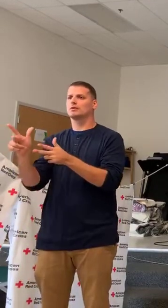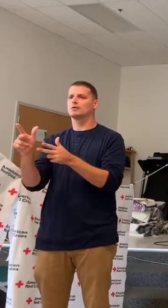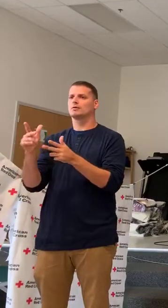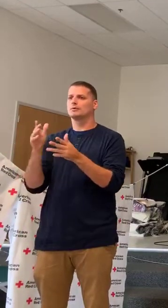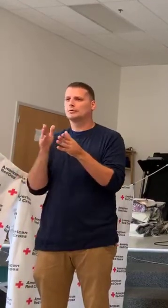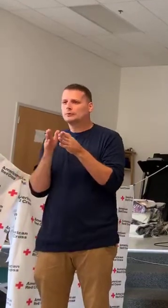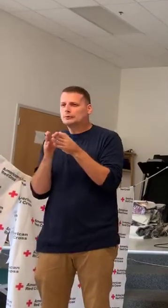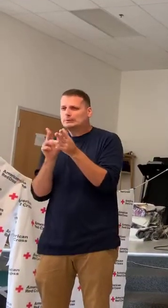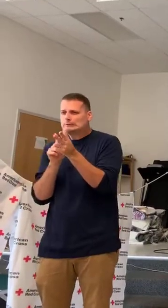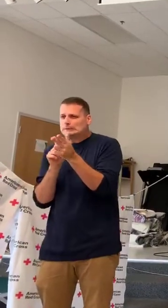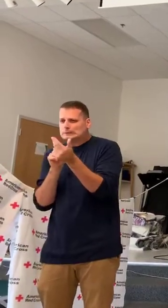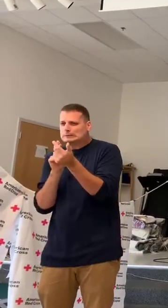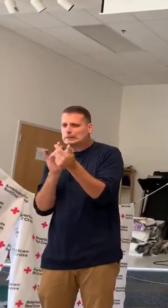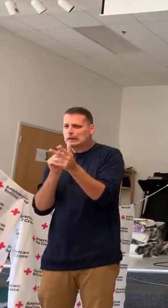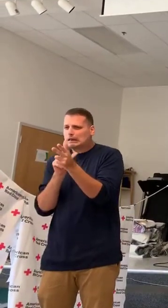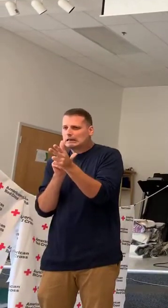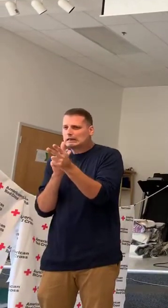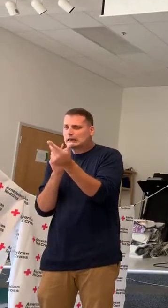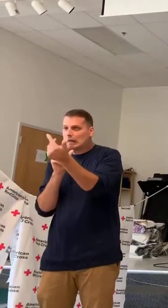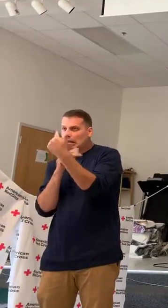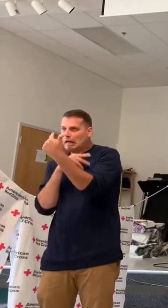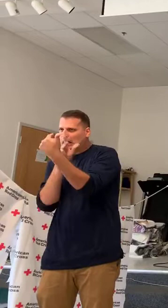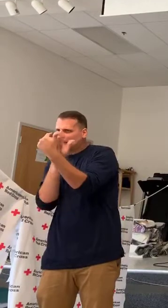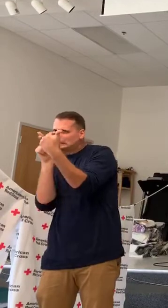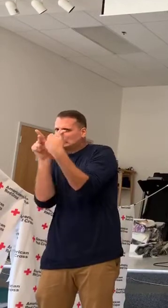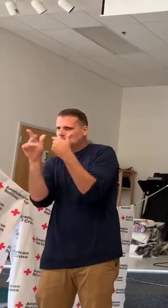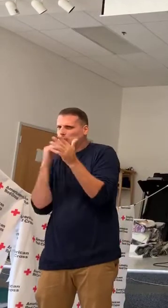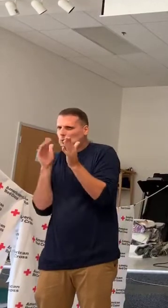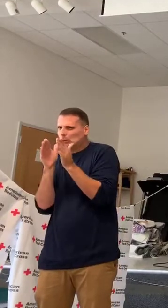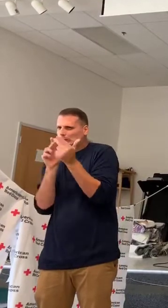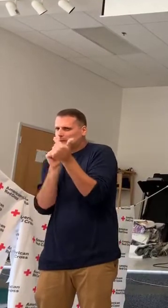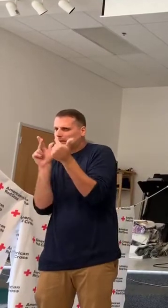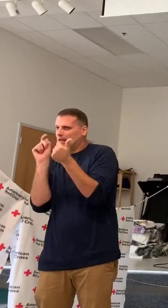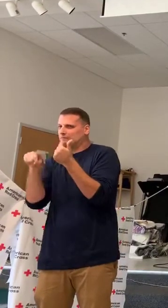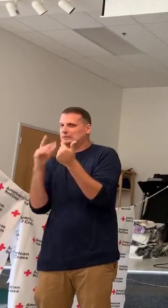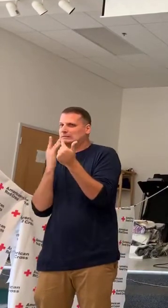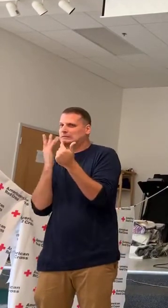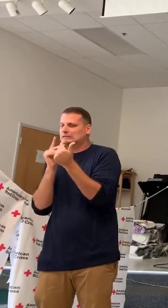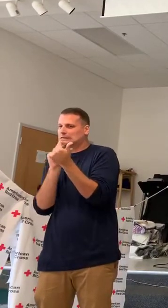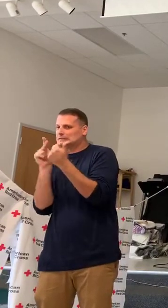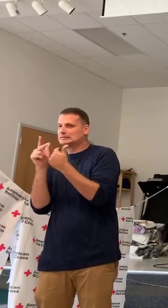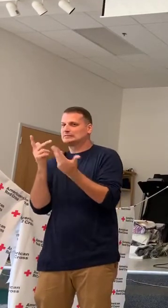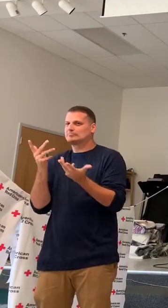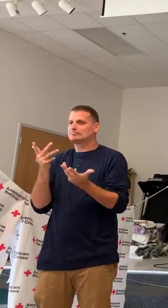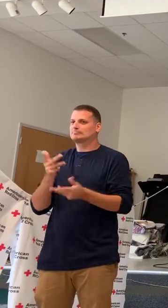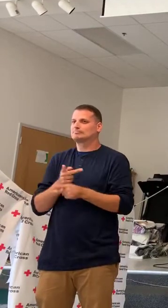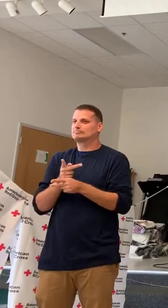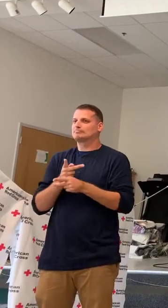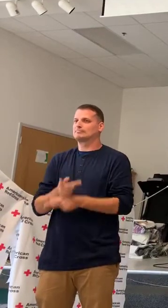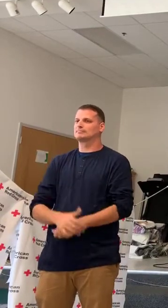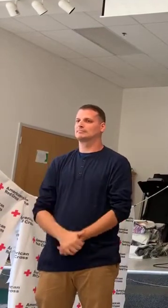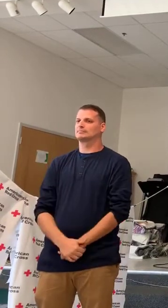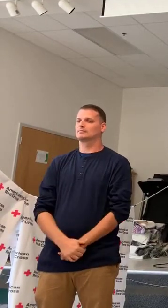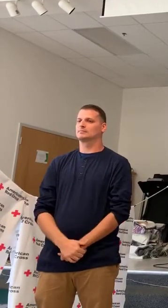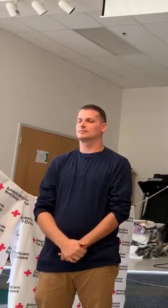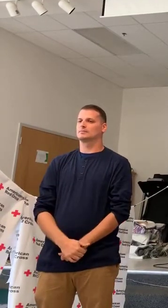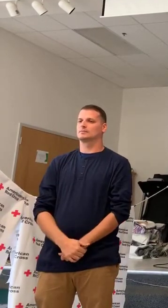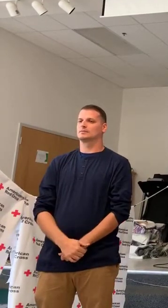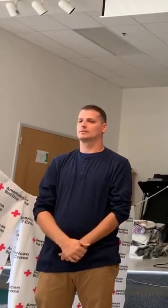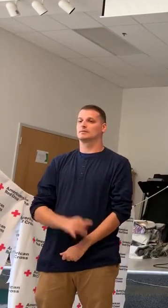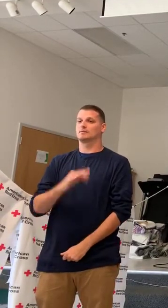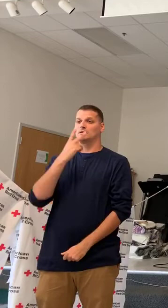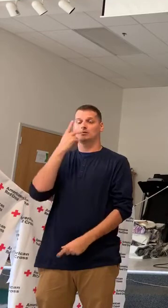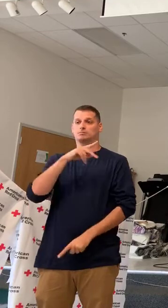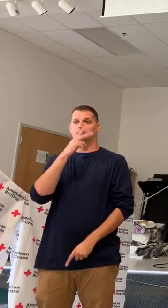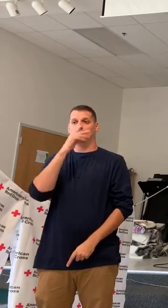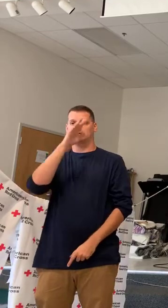I'm approaching a fire vehicle with their lights on, I should stop. How do I know you're not going to